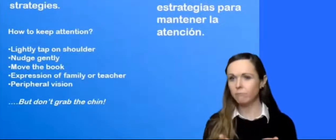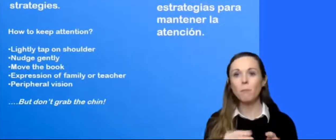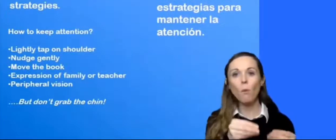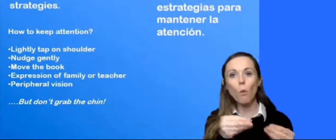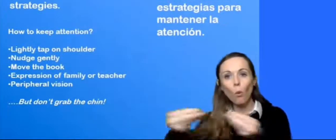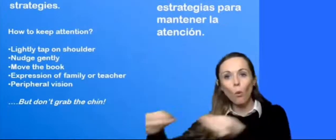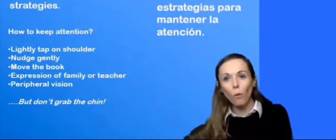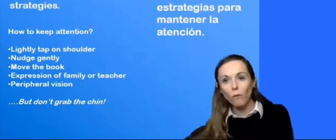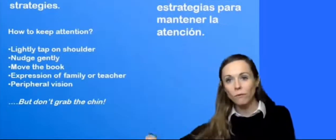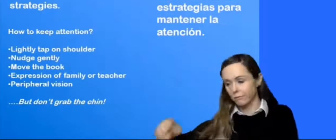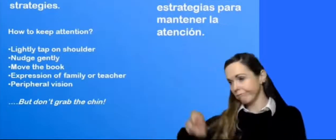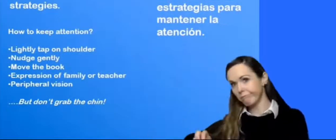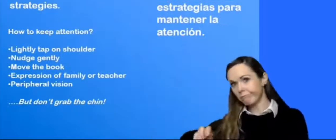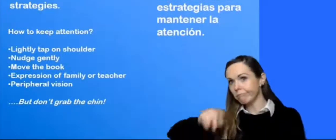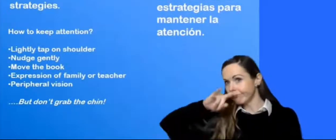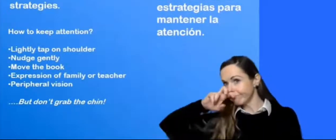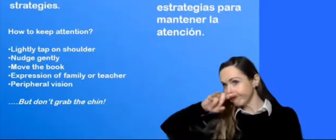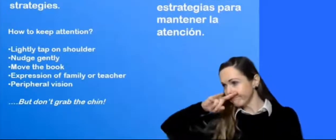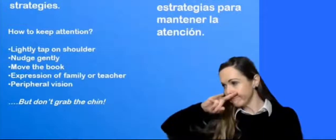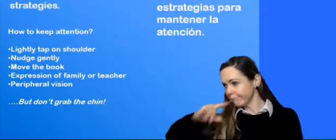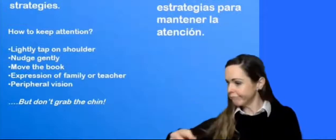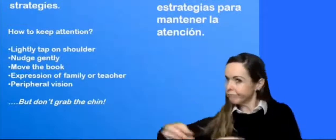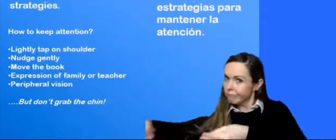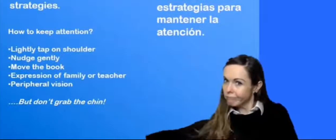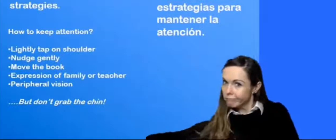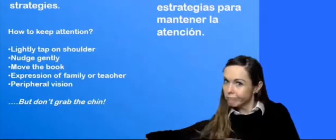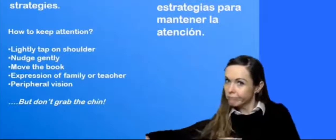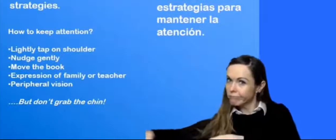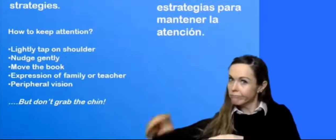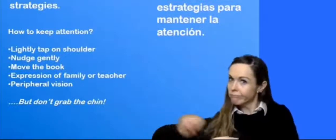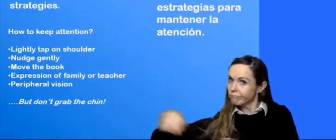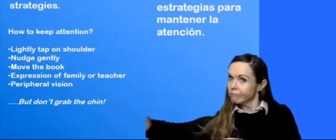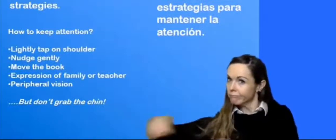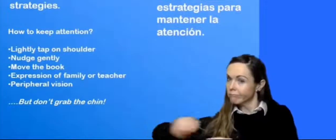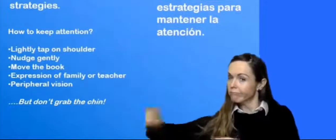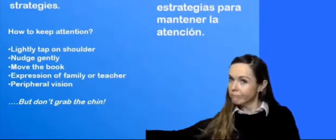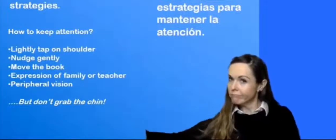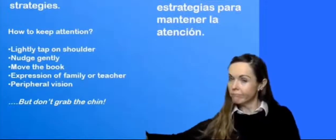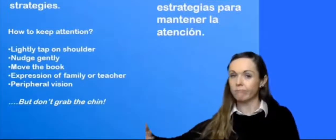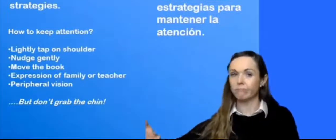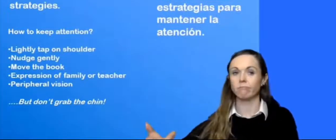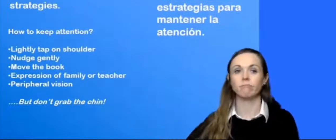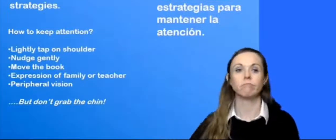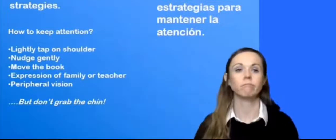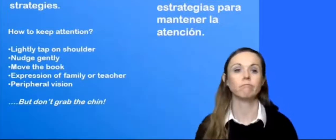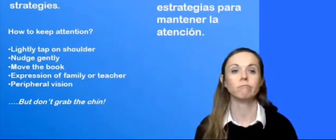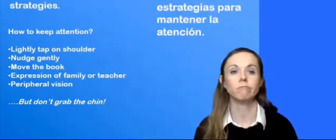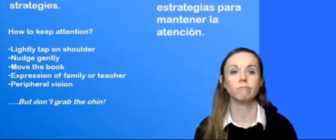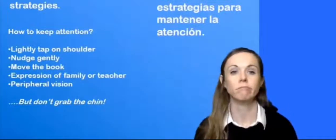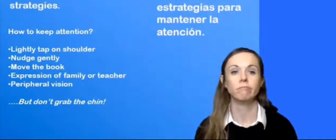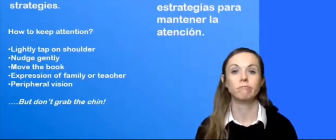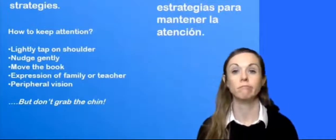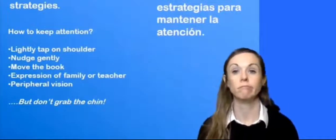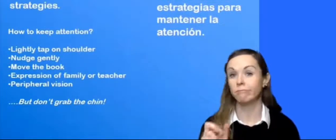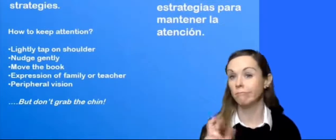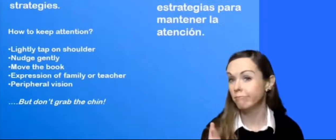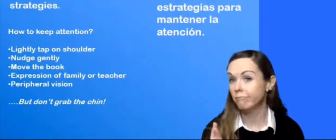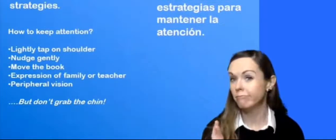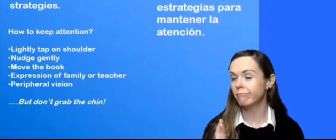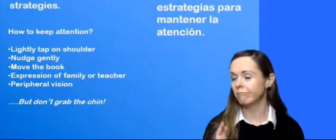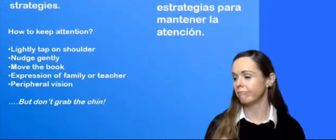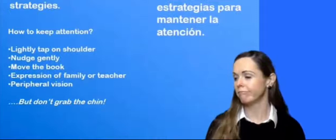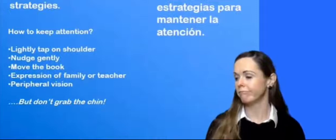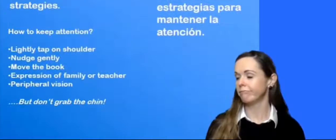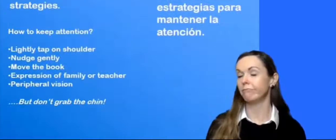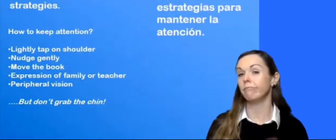they're still awake and paying attention. Or the book itself, maybe you have that open in front of you